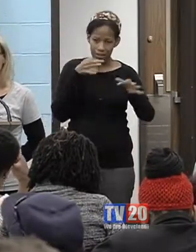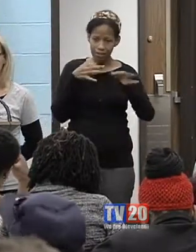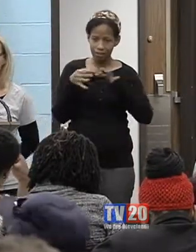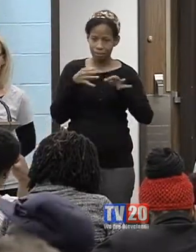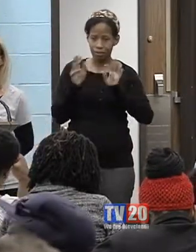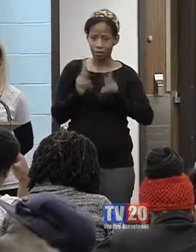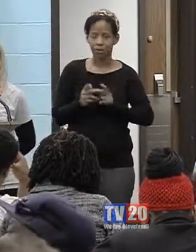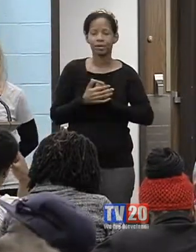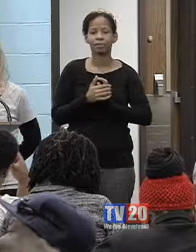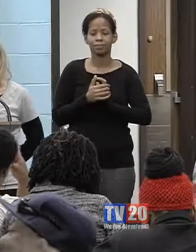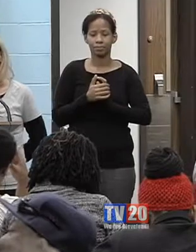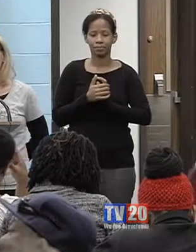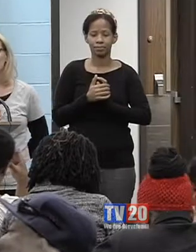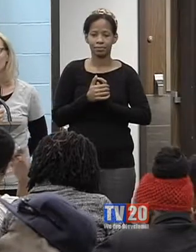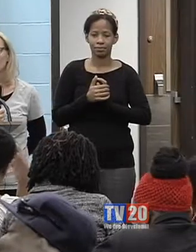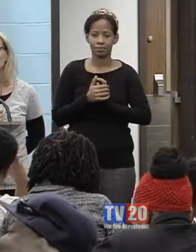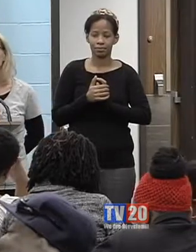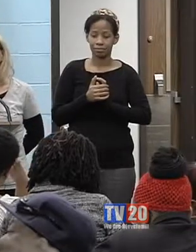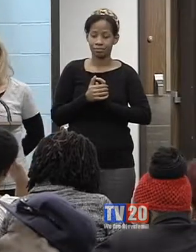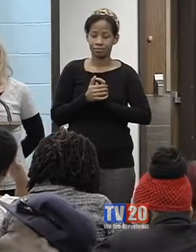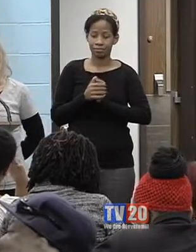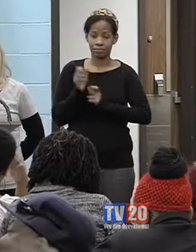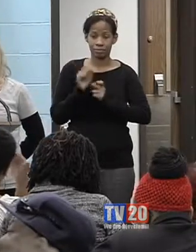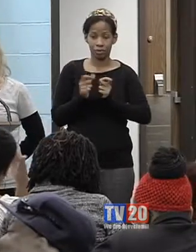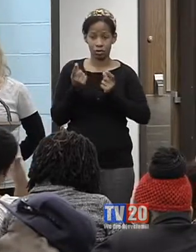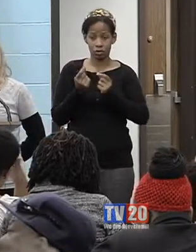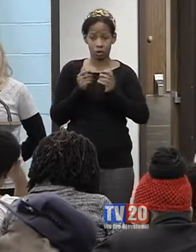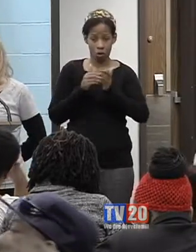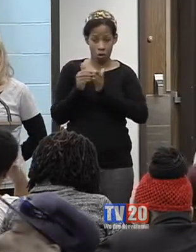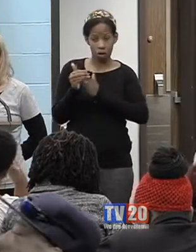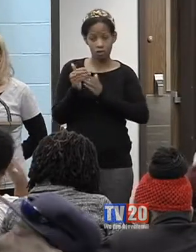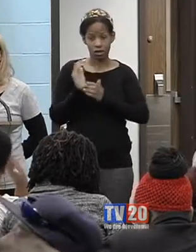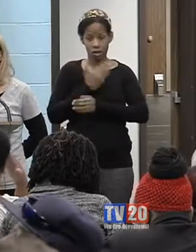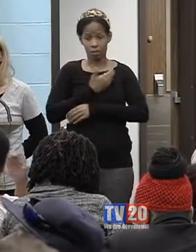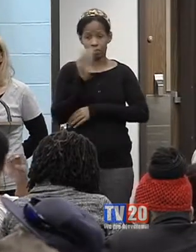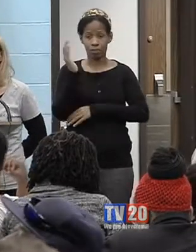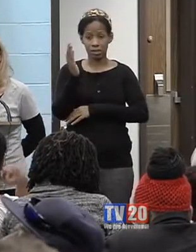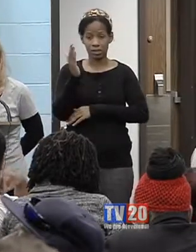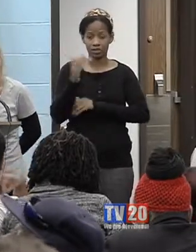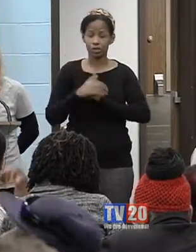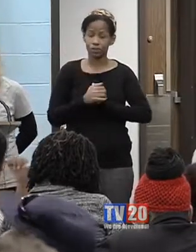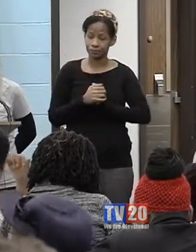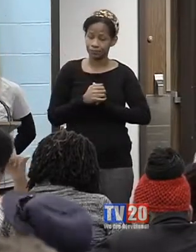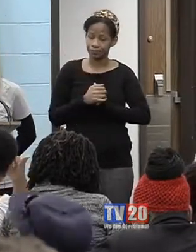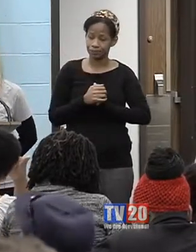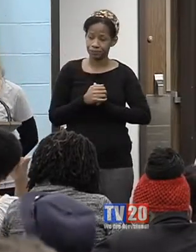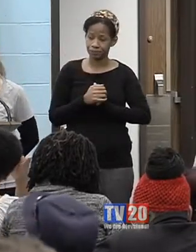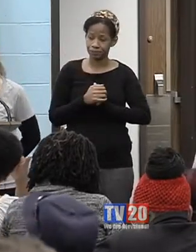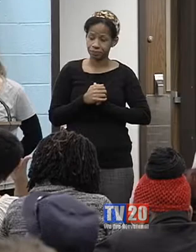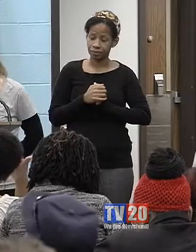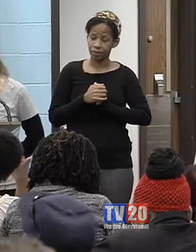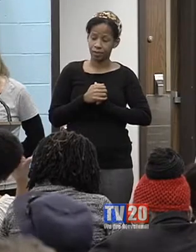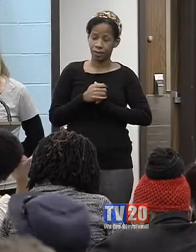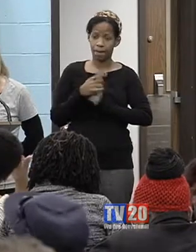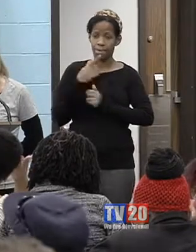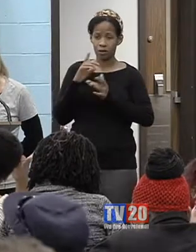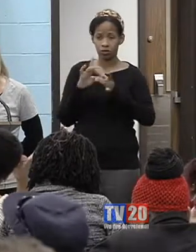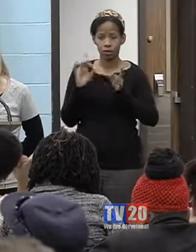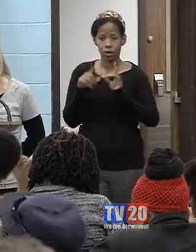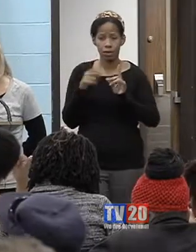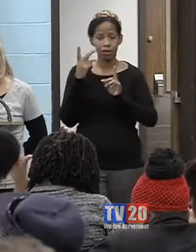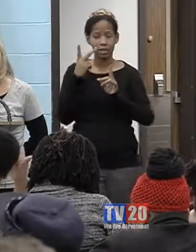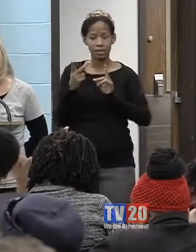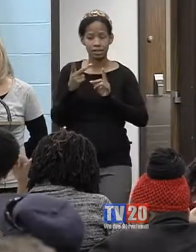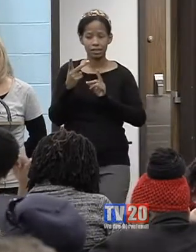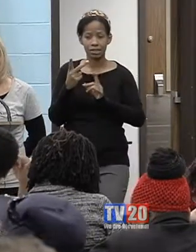Now, Alicia, we tell this story because we actually do this a lot, believe it or not, and she tells a story about not seeing